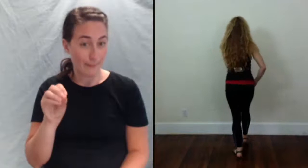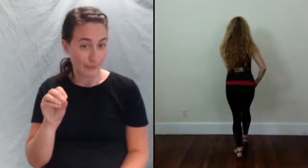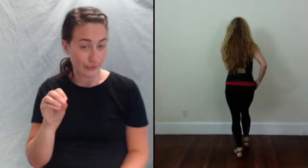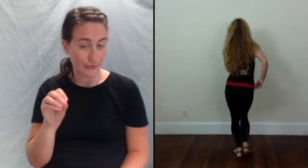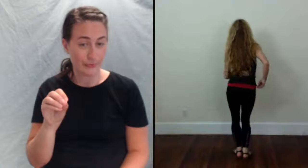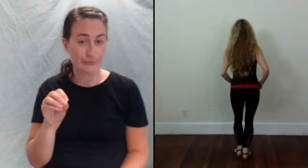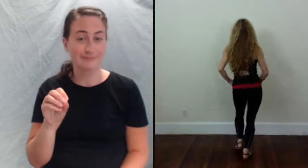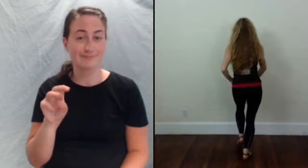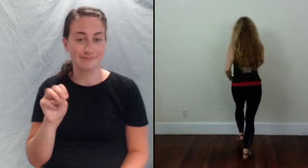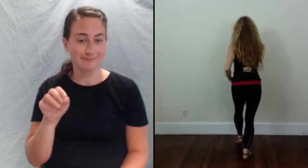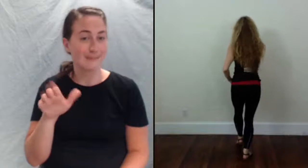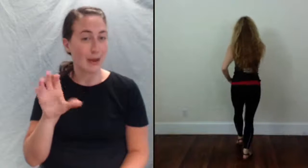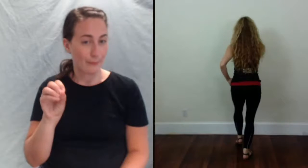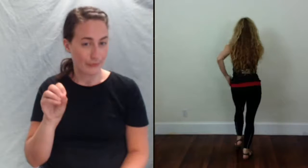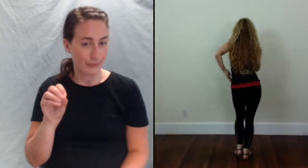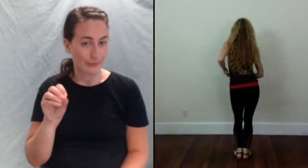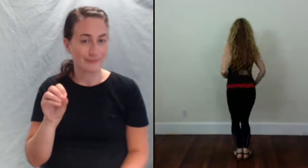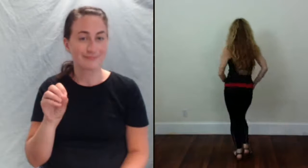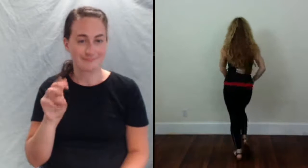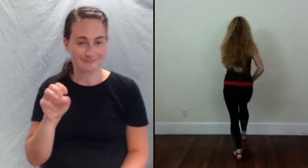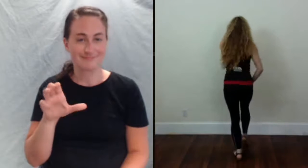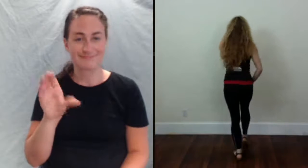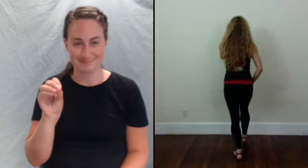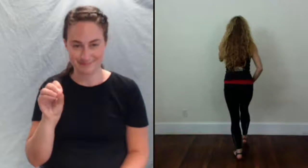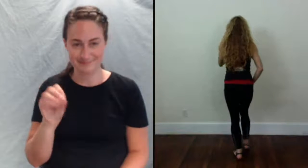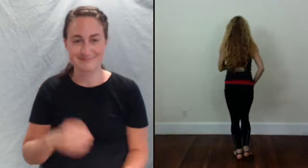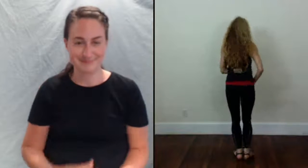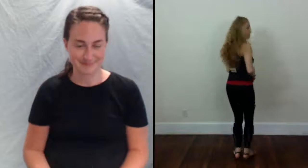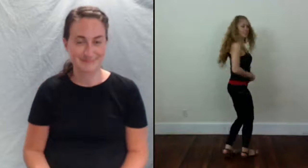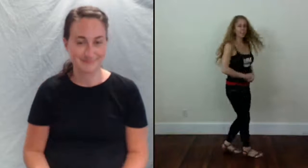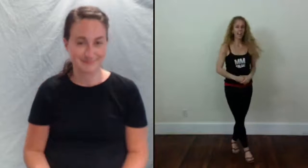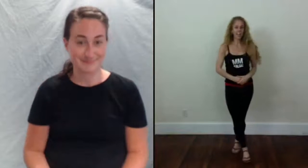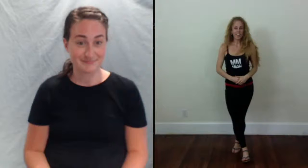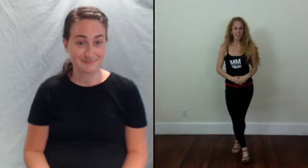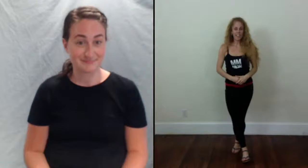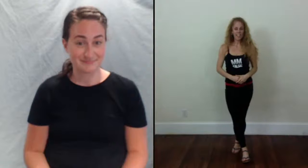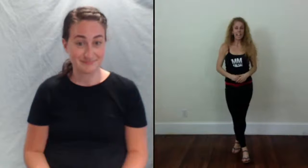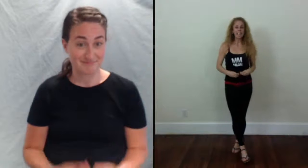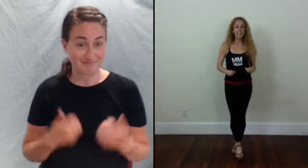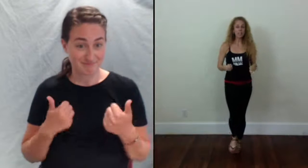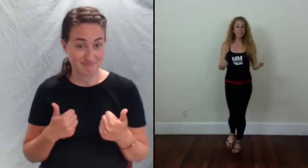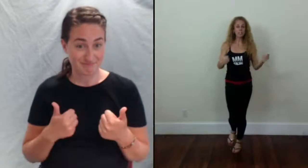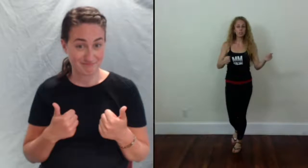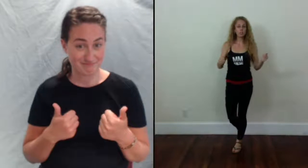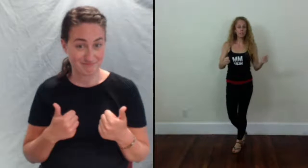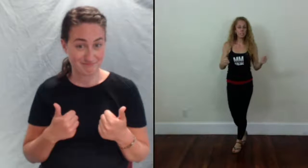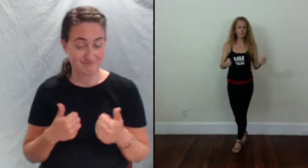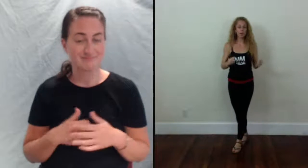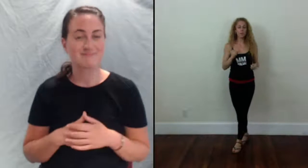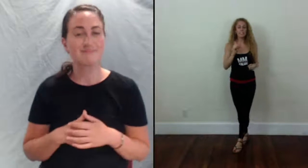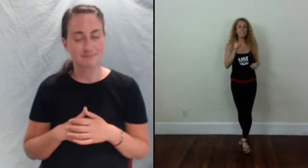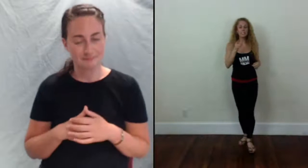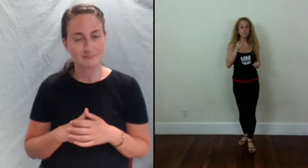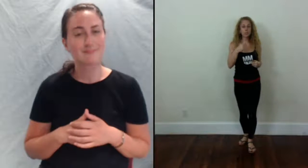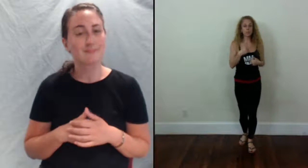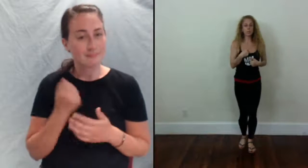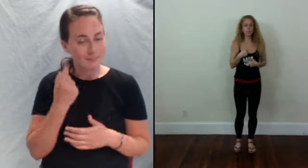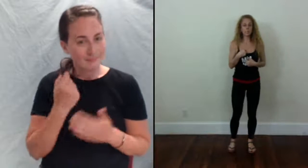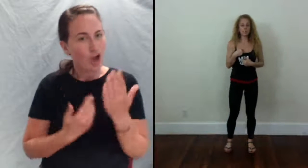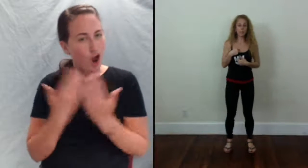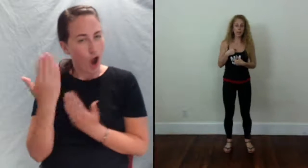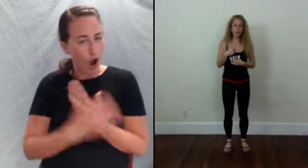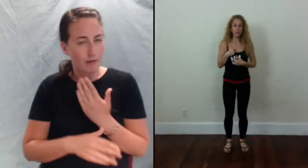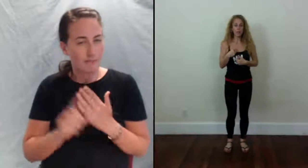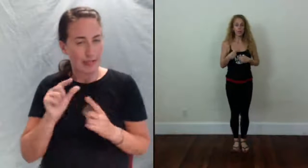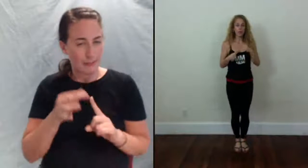and mambo, and mambo, and mambo. All right. Now, because they're special arms, let's do it with